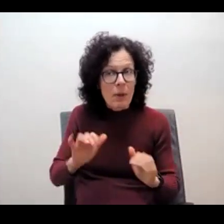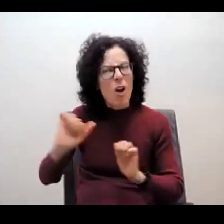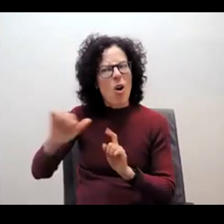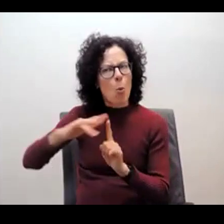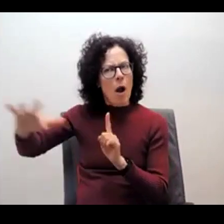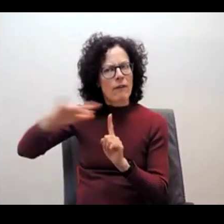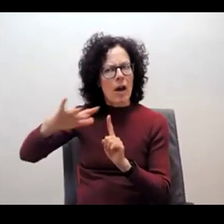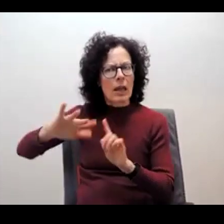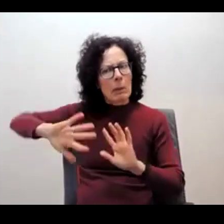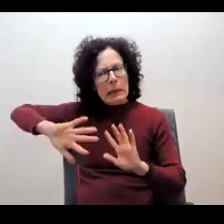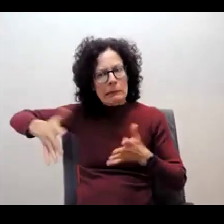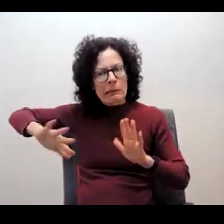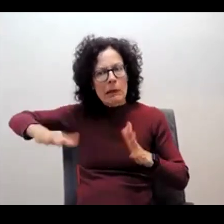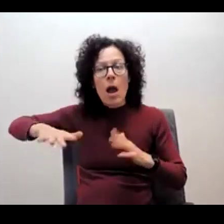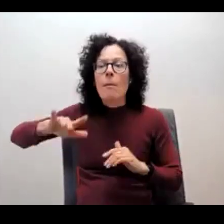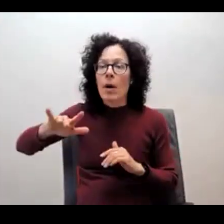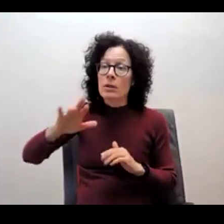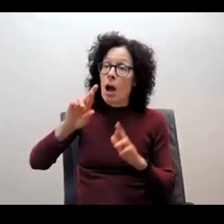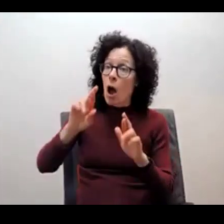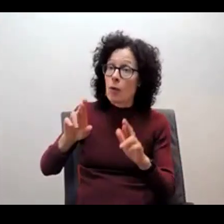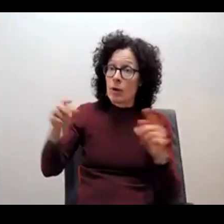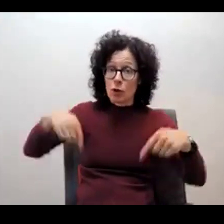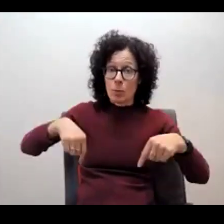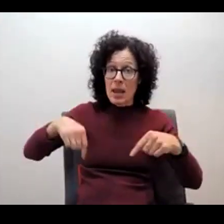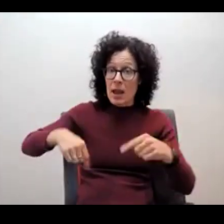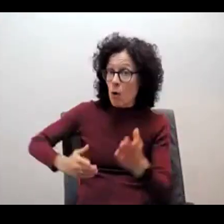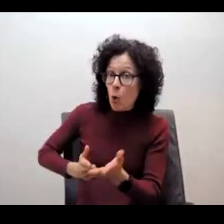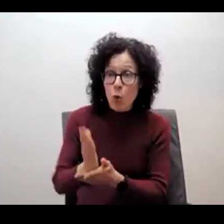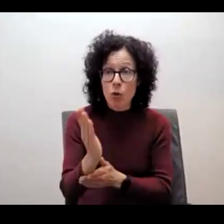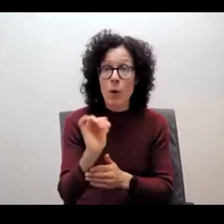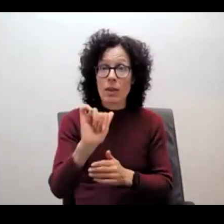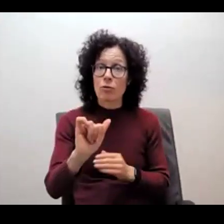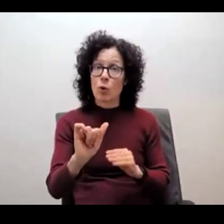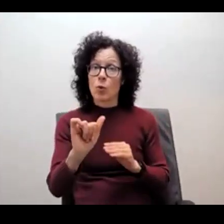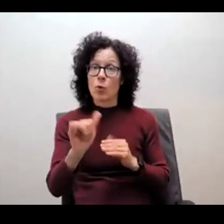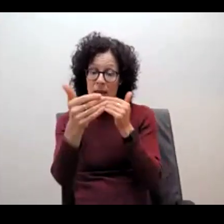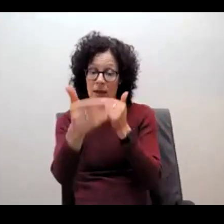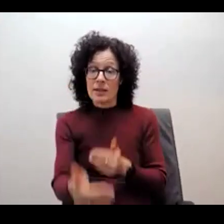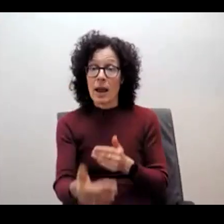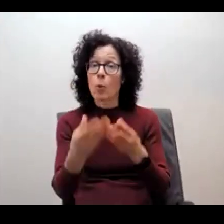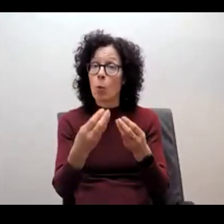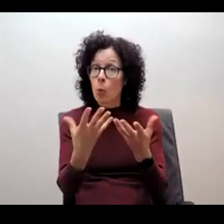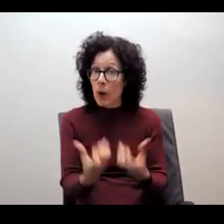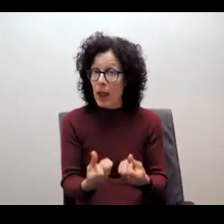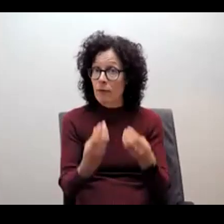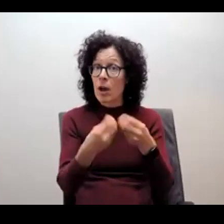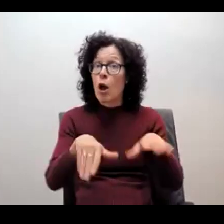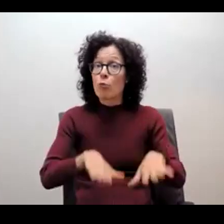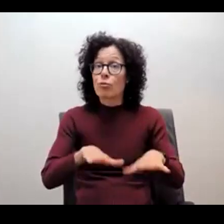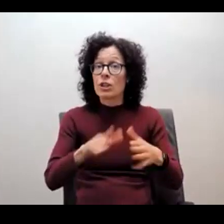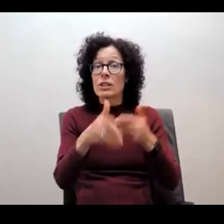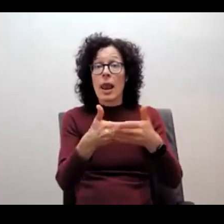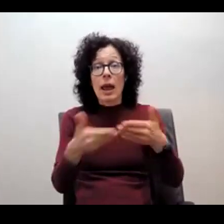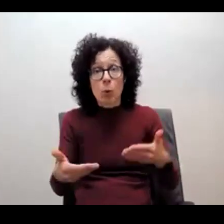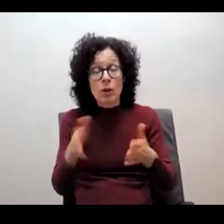but hopefully she'll be around for the whole snack. We have British Sign Language today by Rachel Tipping.